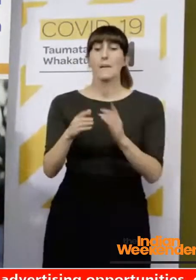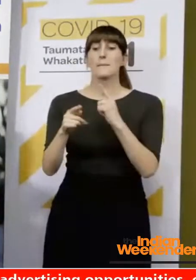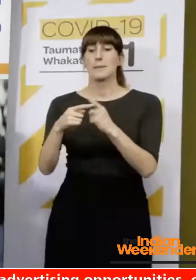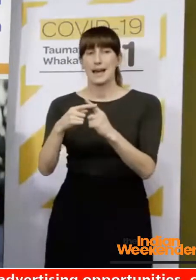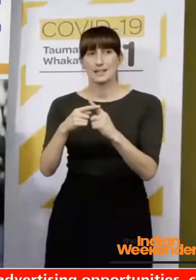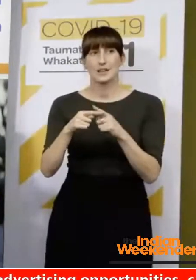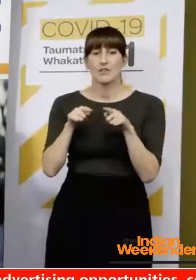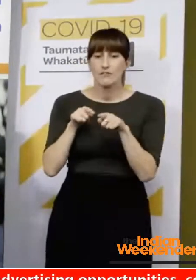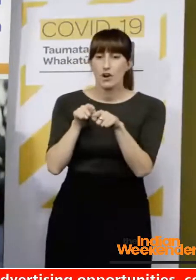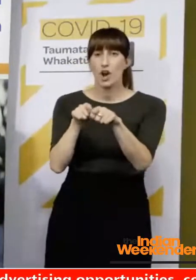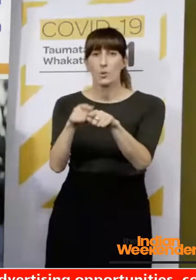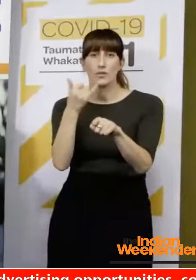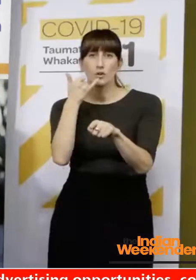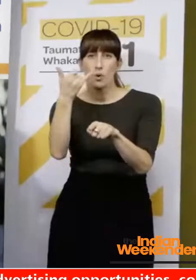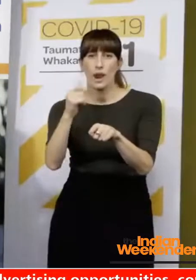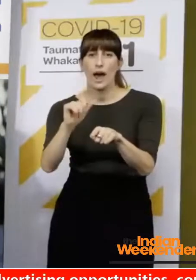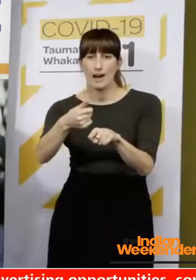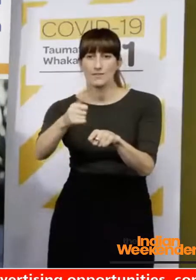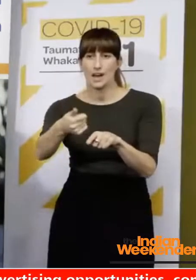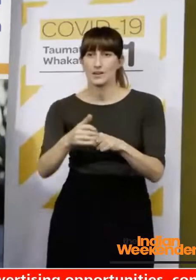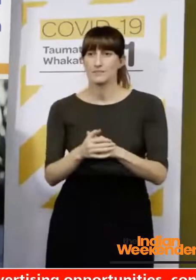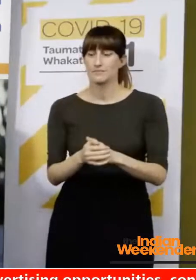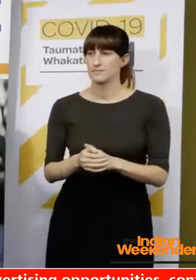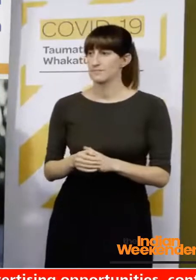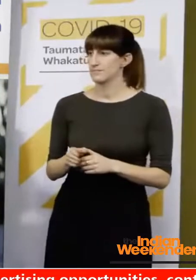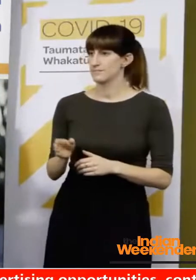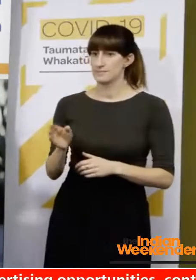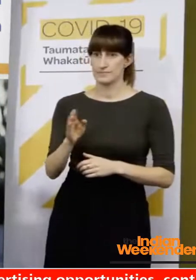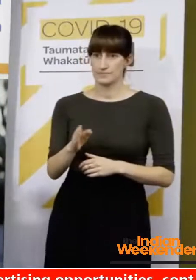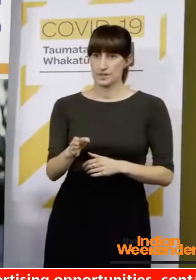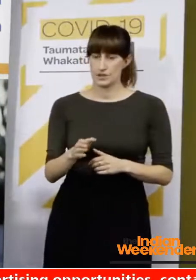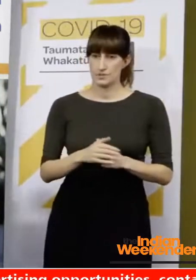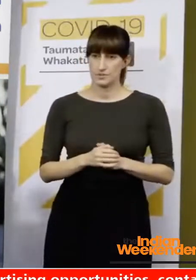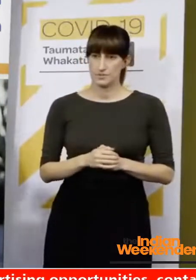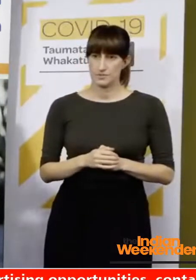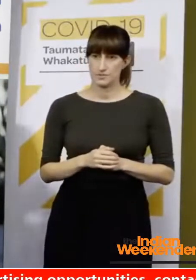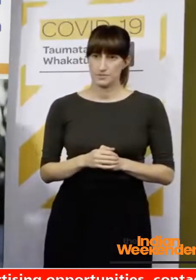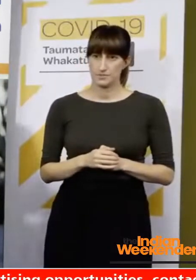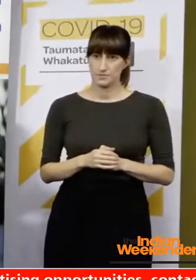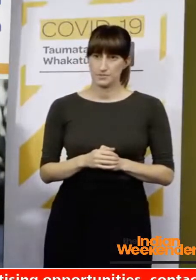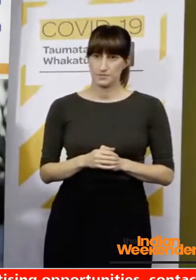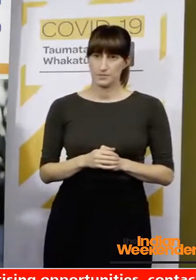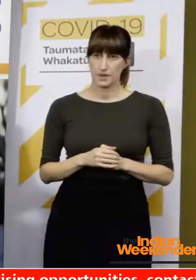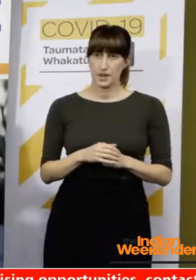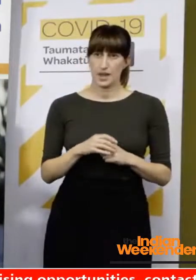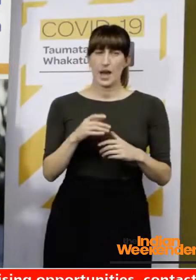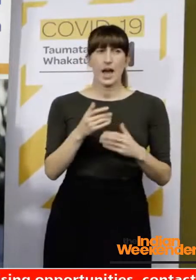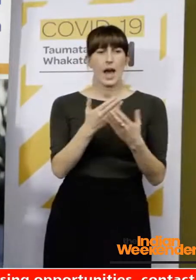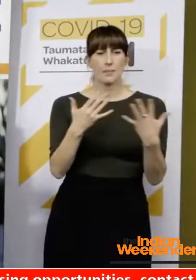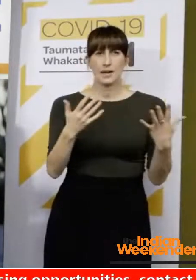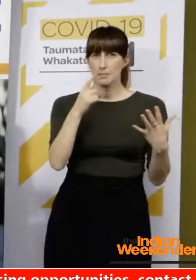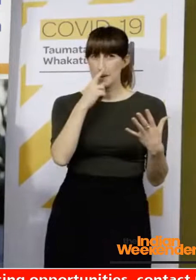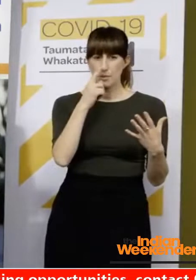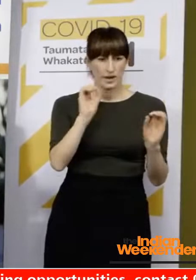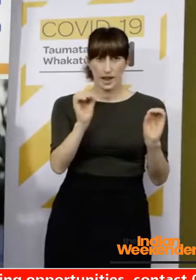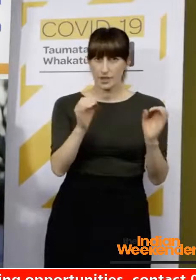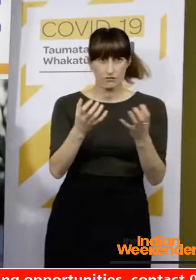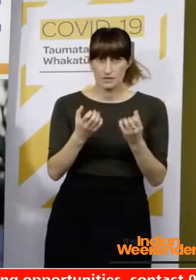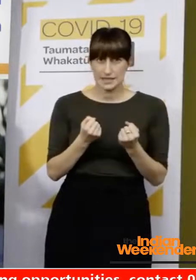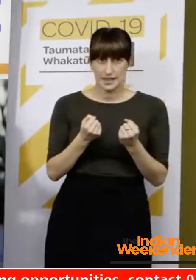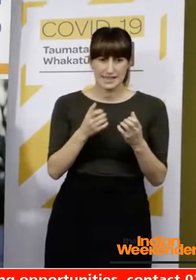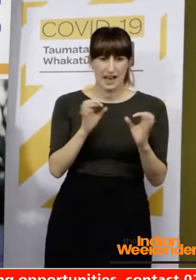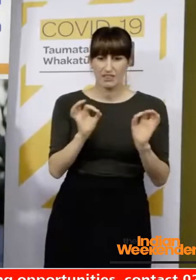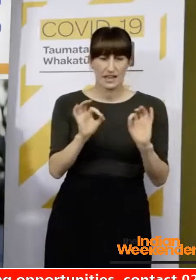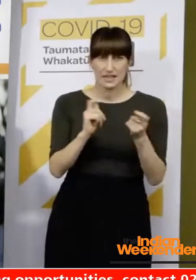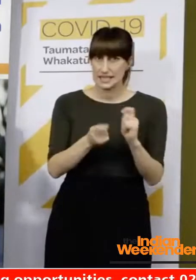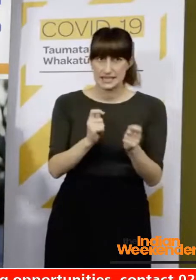be tested. bubble. We have 2 bedrooms there with a conjoining room. I can't really compare it to my time in New Zealand doing I'm sorry. isolation It's because just I was the just in